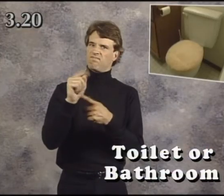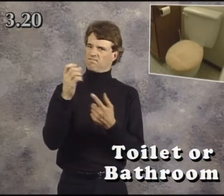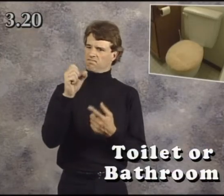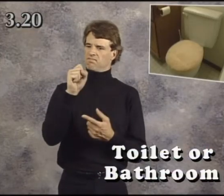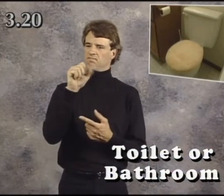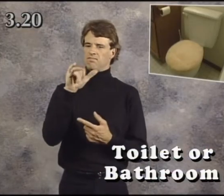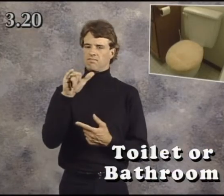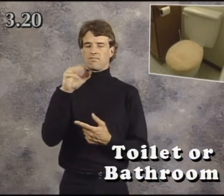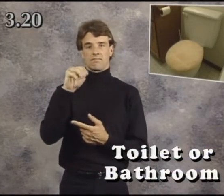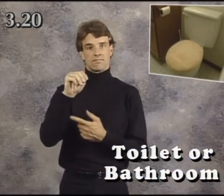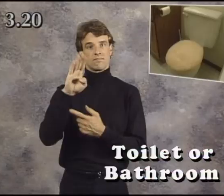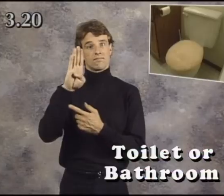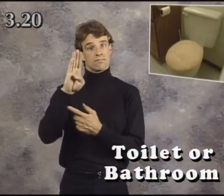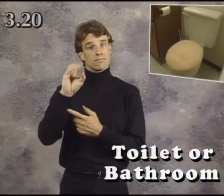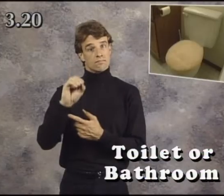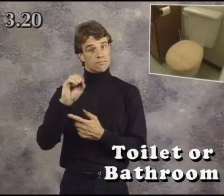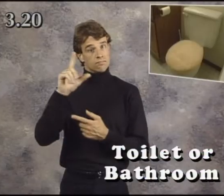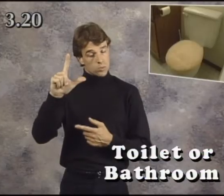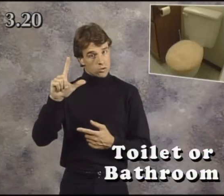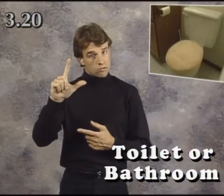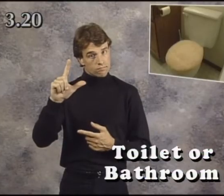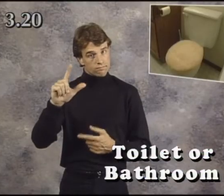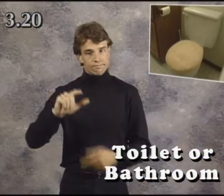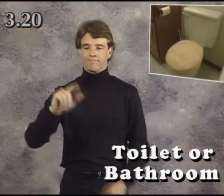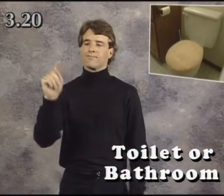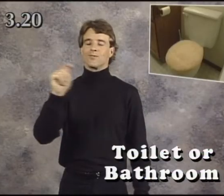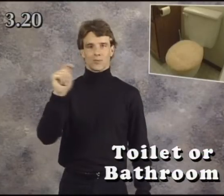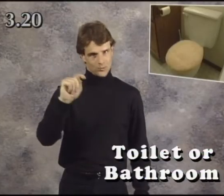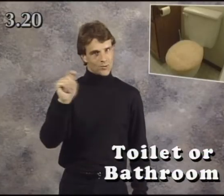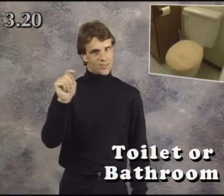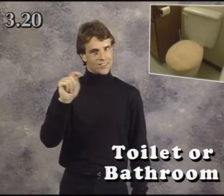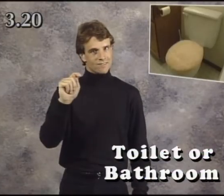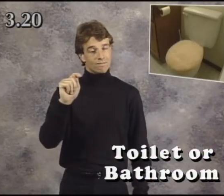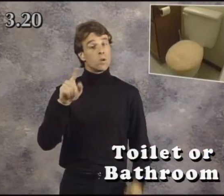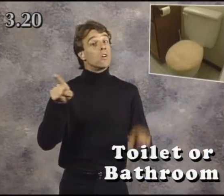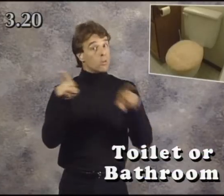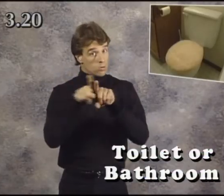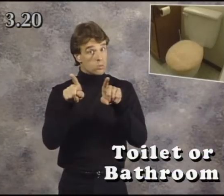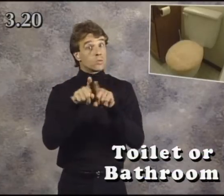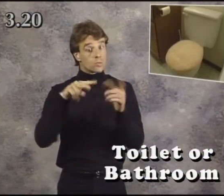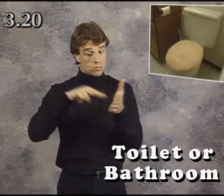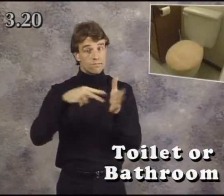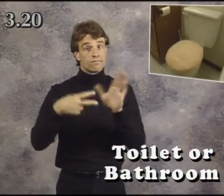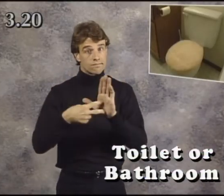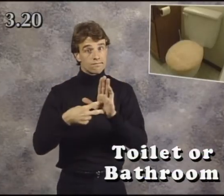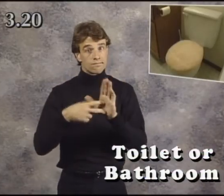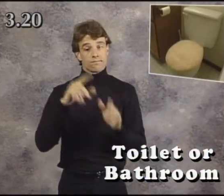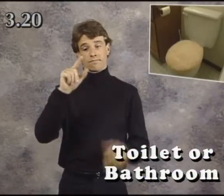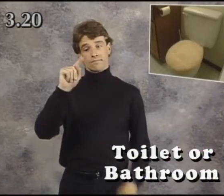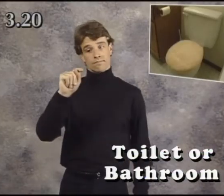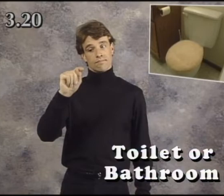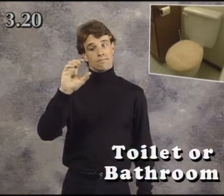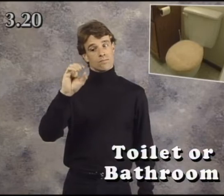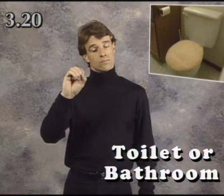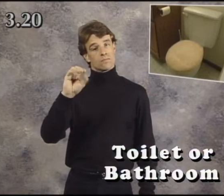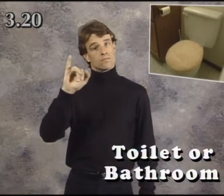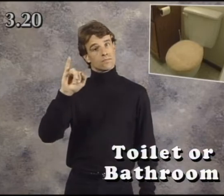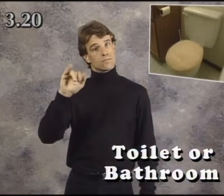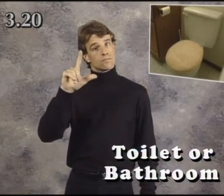Really, this is a symbolic sign representing the concept of the bathroom. Also, the T represents the